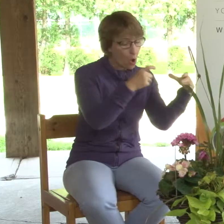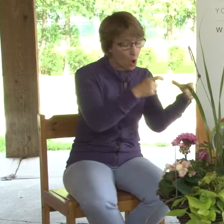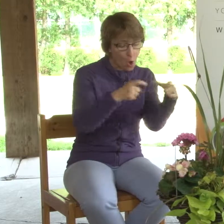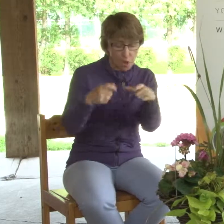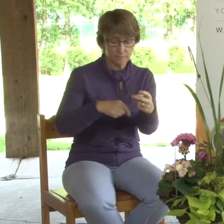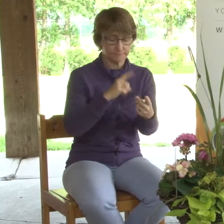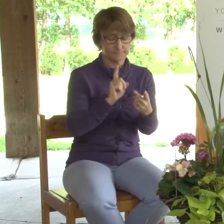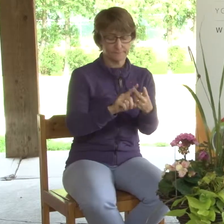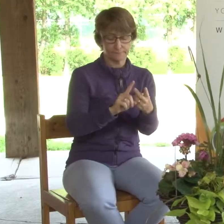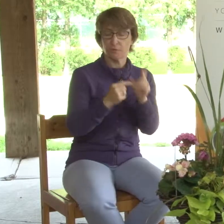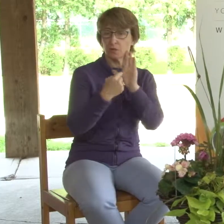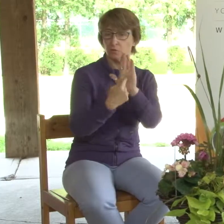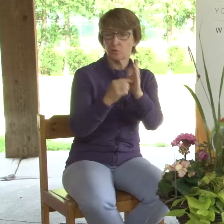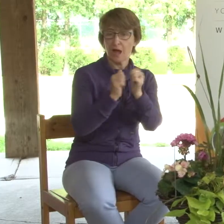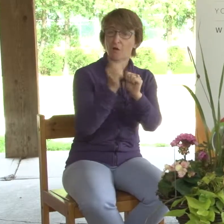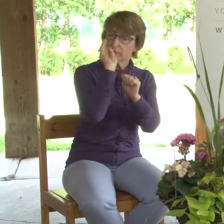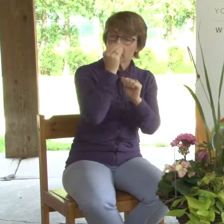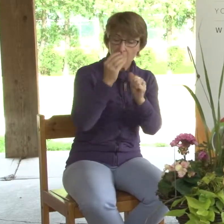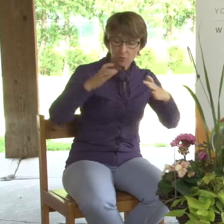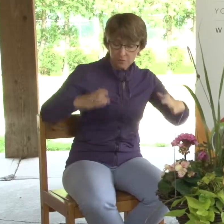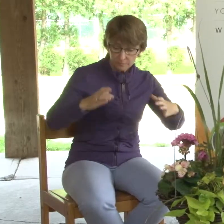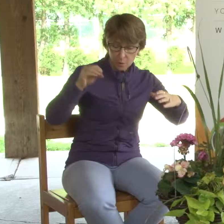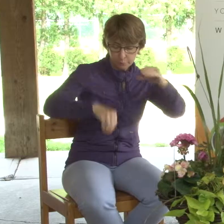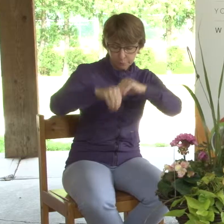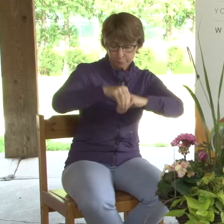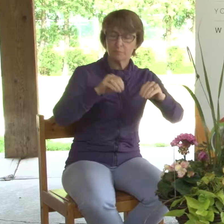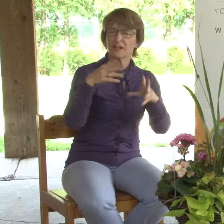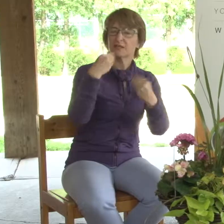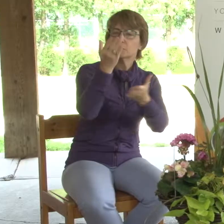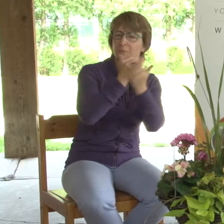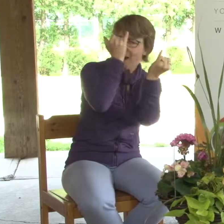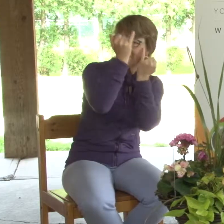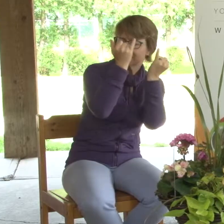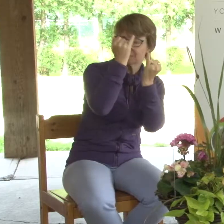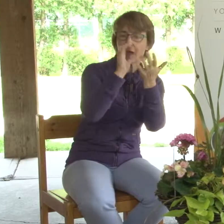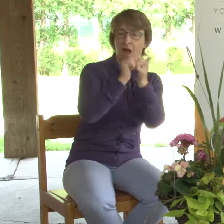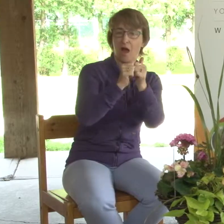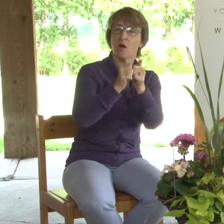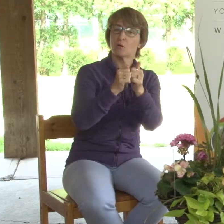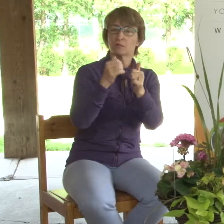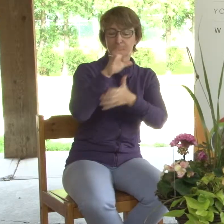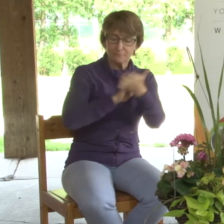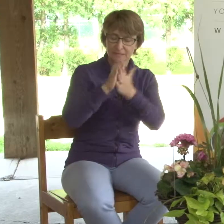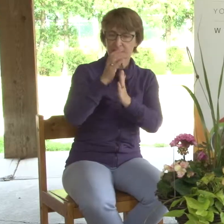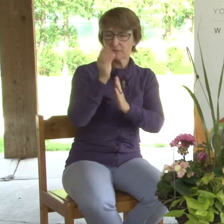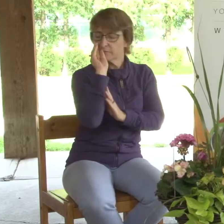I've shown you how to plant florals. I've given you some ideas on how to plant florals with